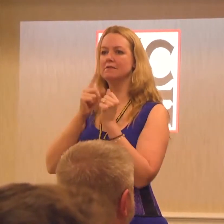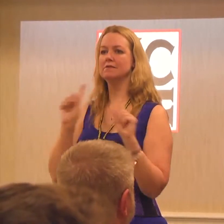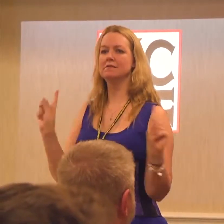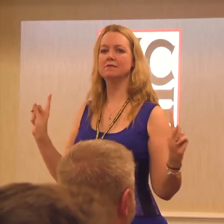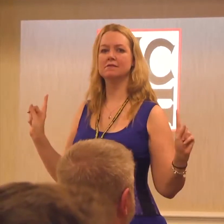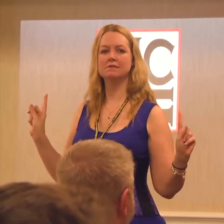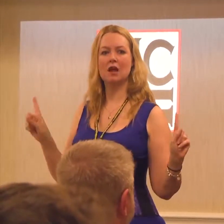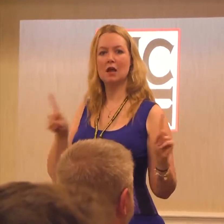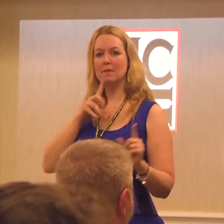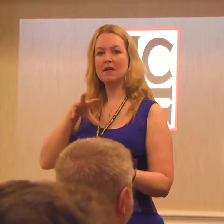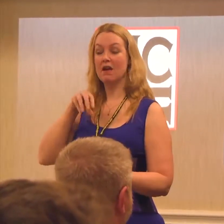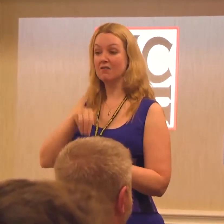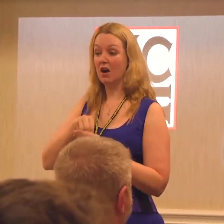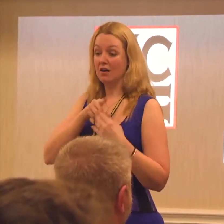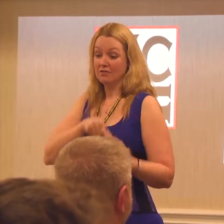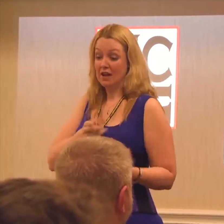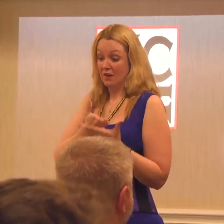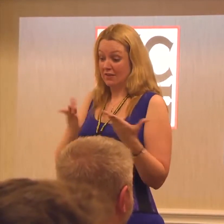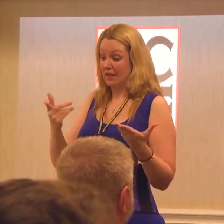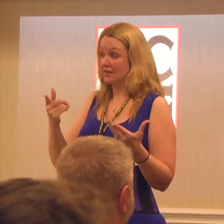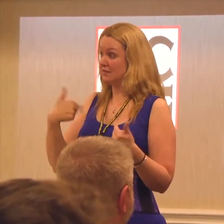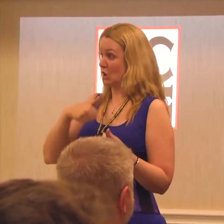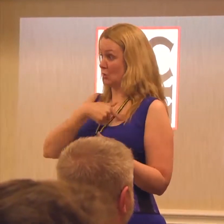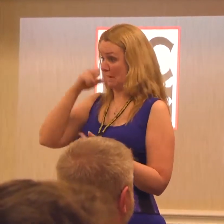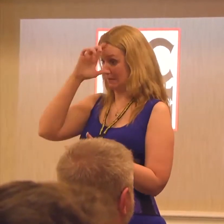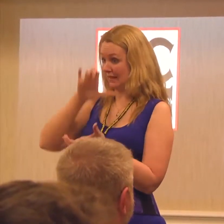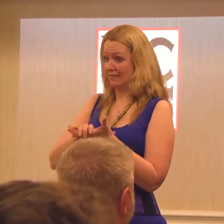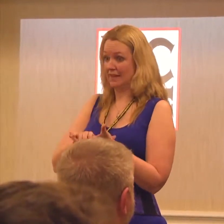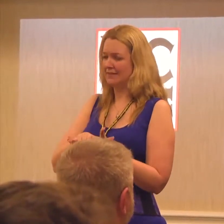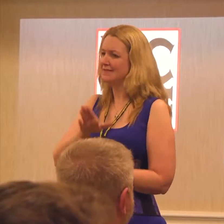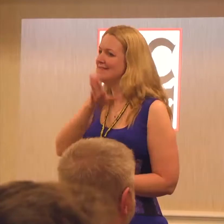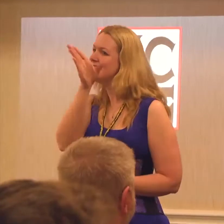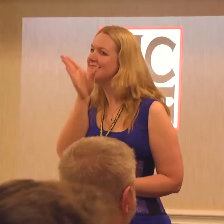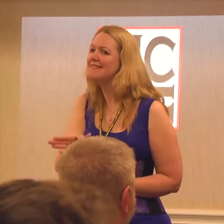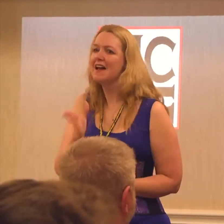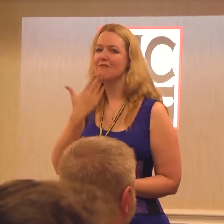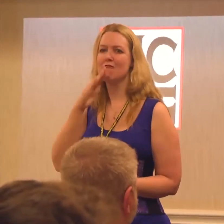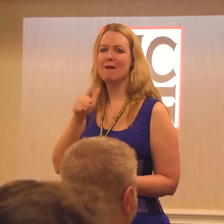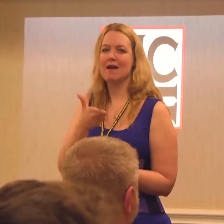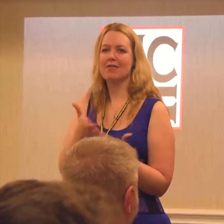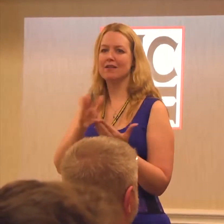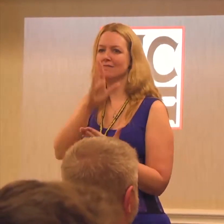Being involved in and fighting for things you believe in is never a bad thing.